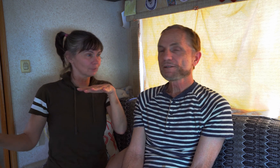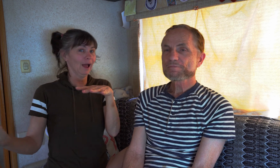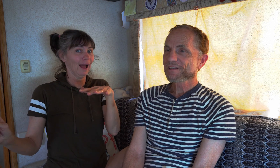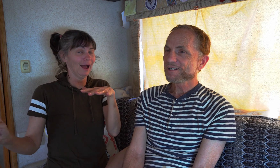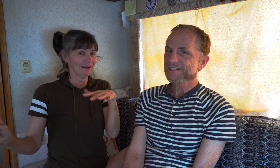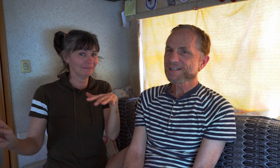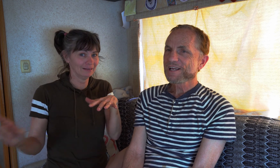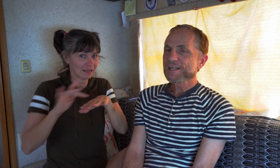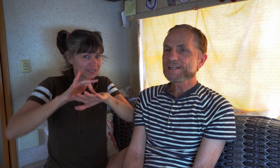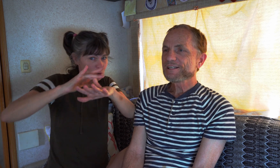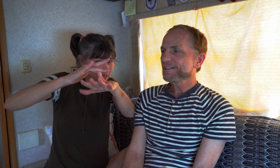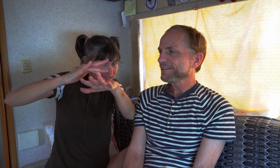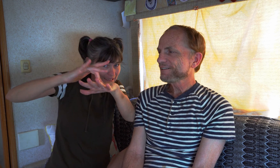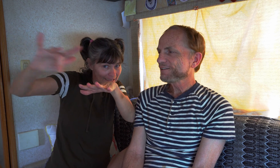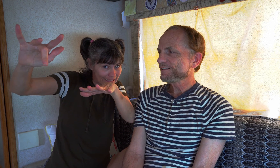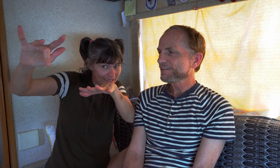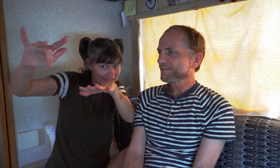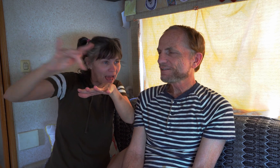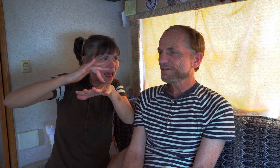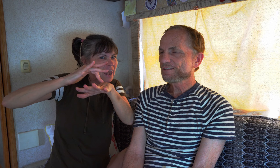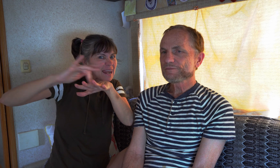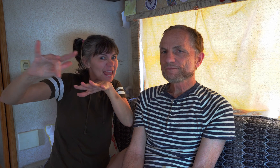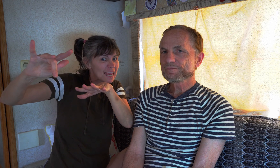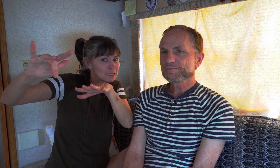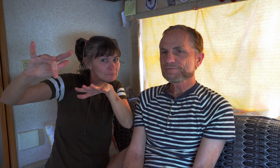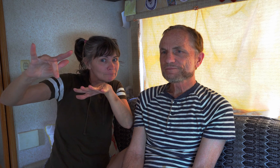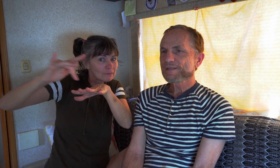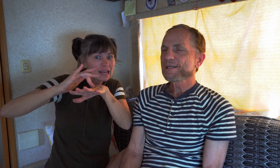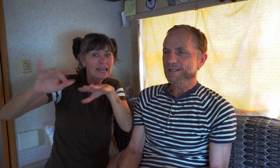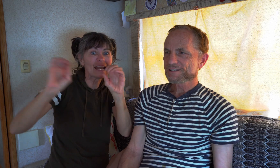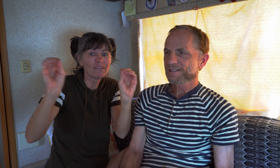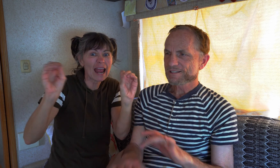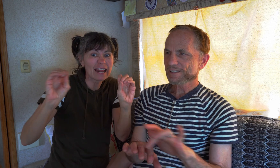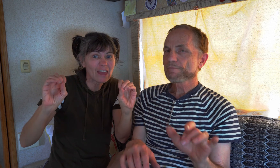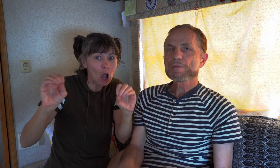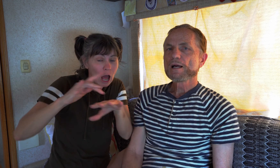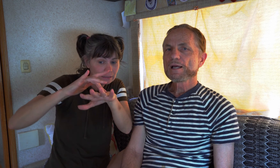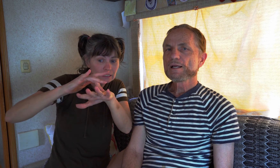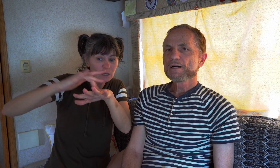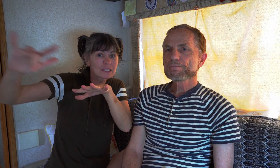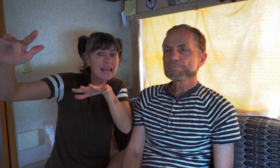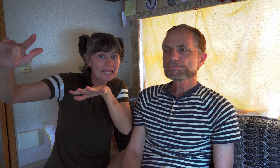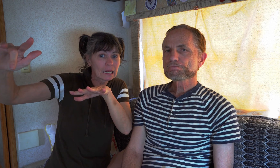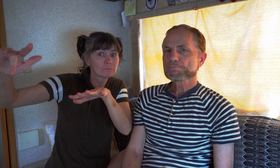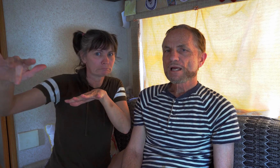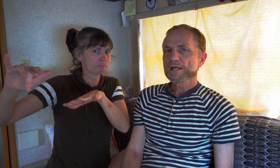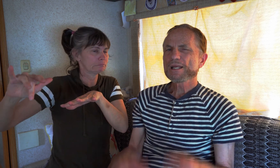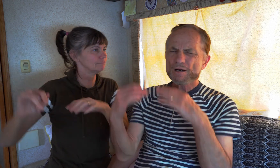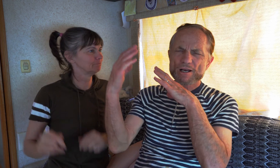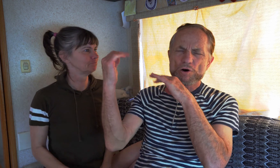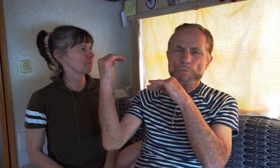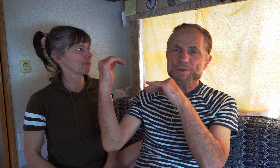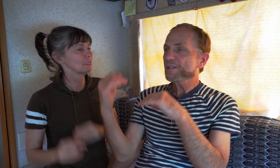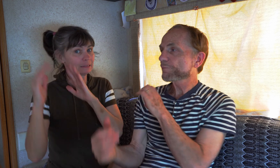probably. Because he was naked. He Yes. didn't have anything on. He was naked.